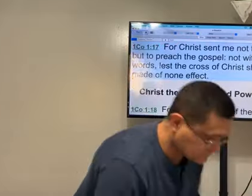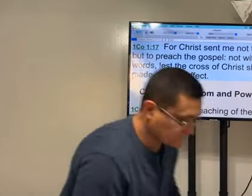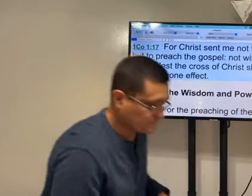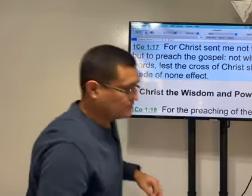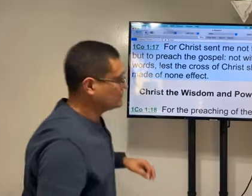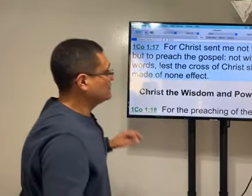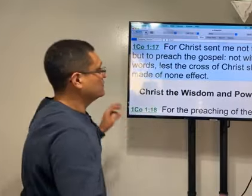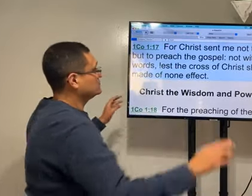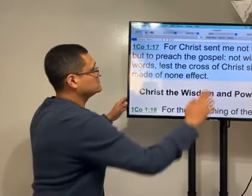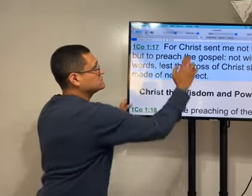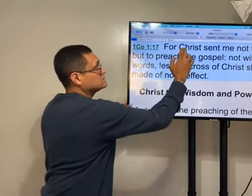about God.